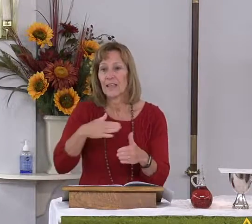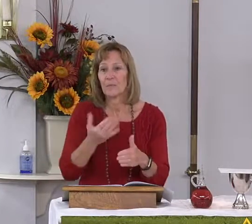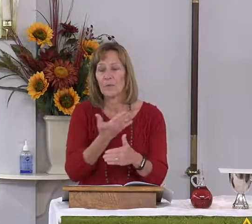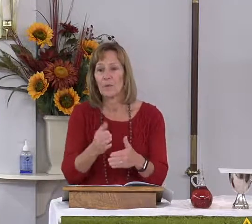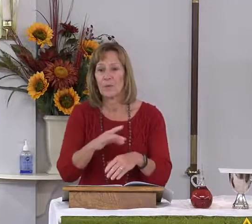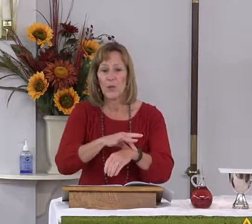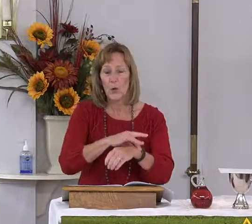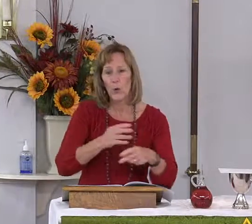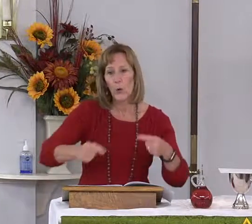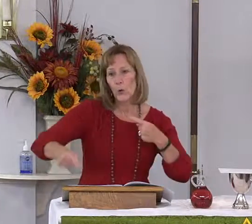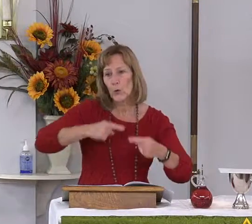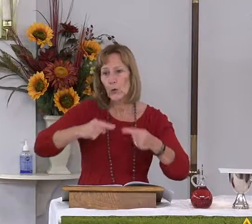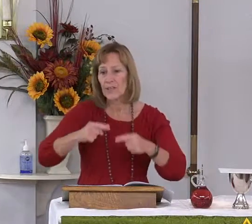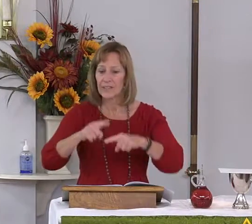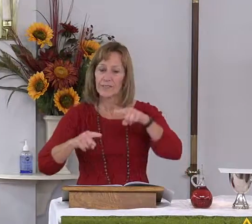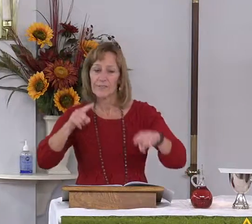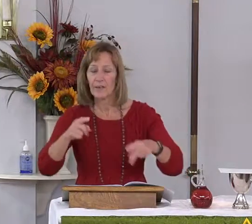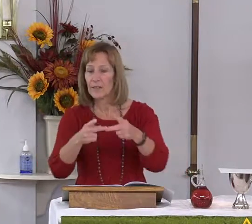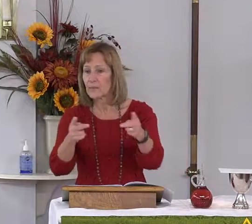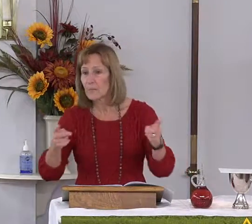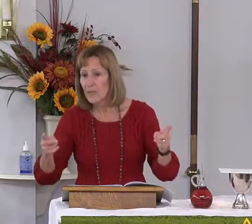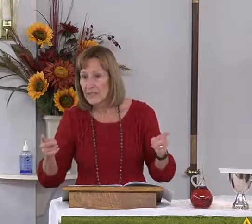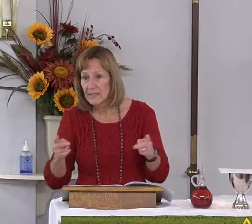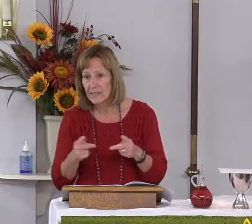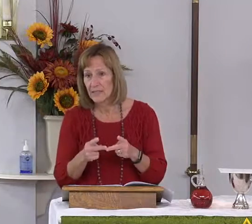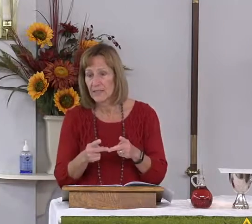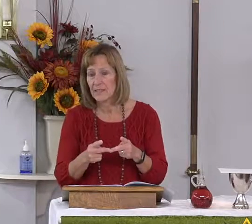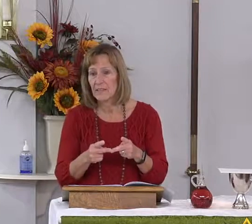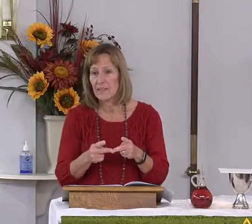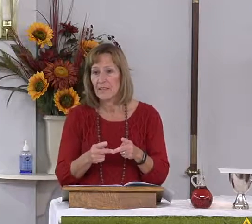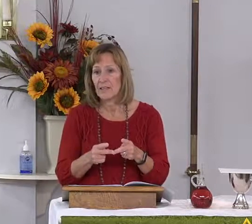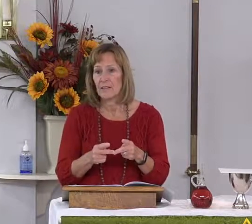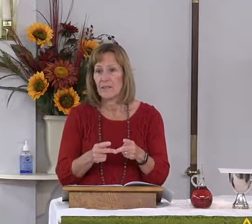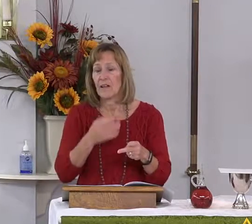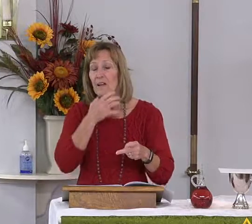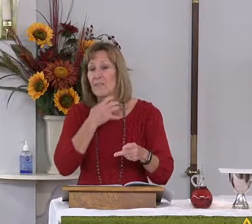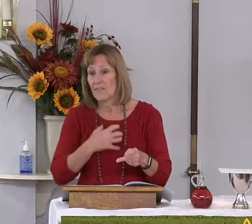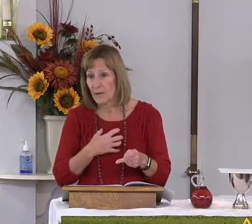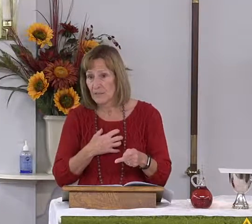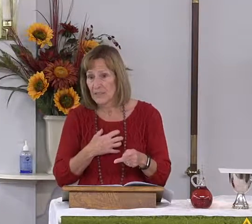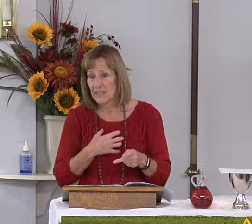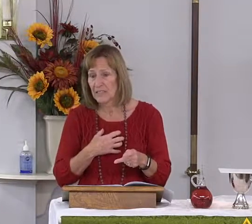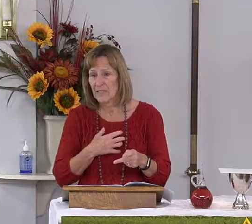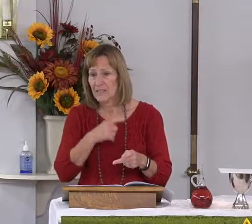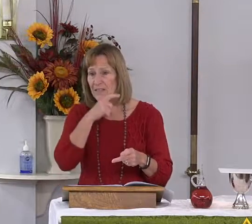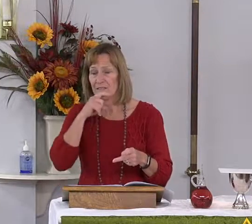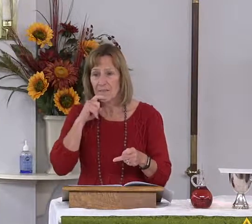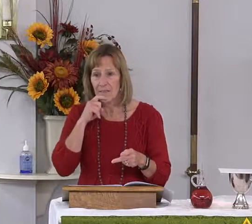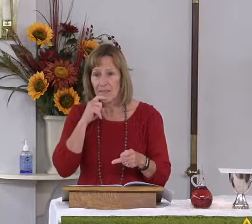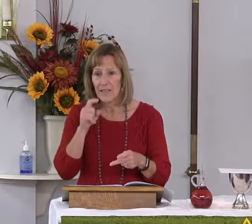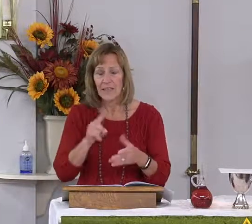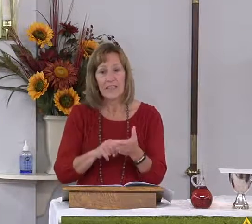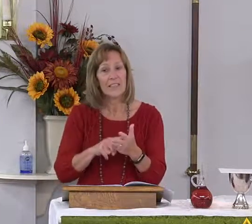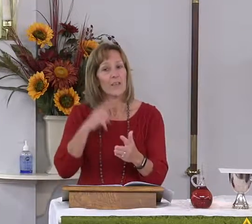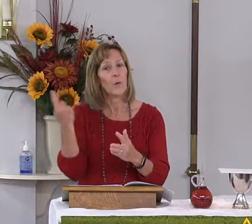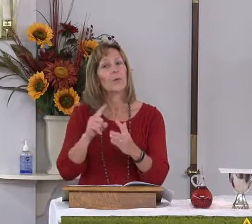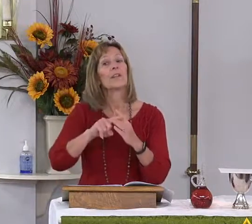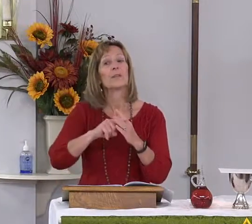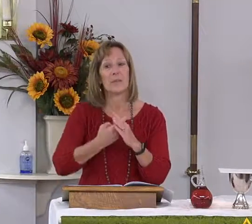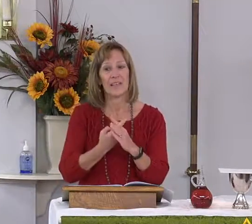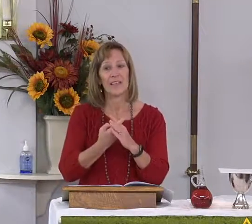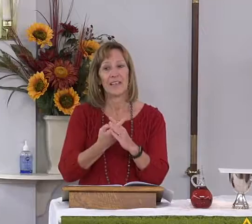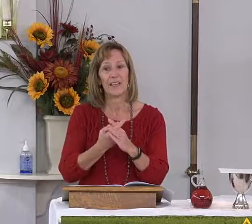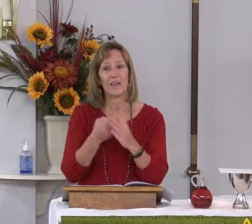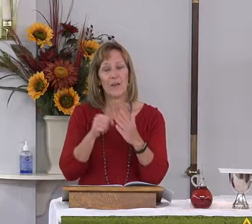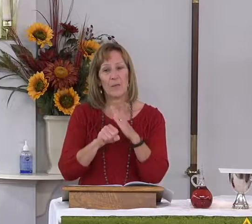will be earthquakes in various places. There will be famines. This is but the beginning of